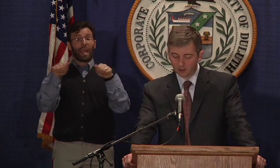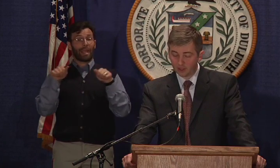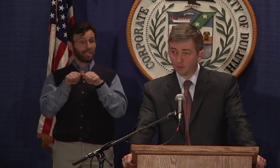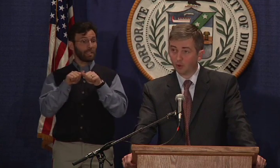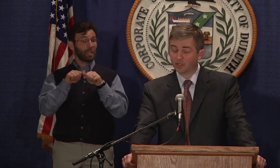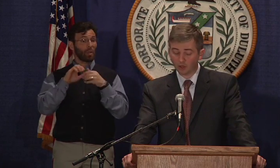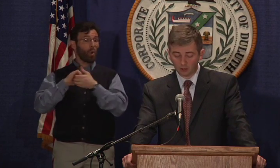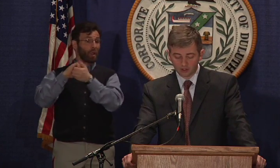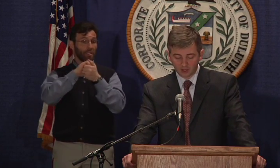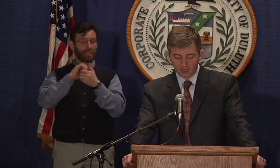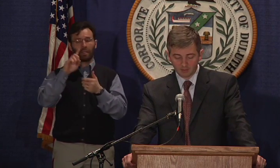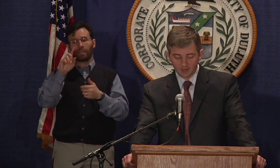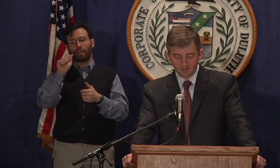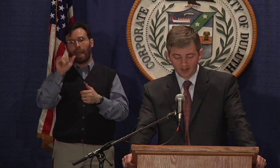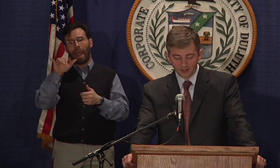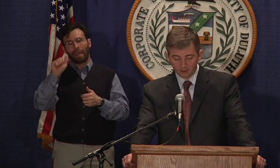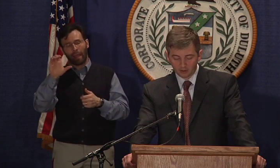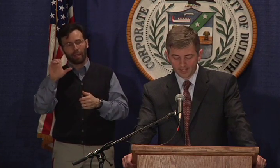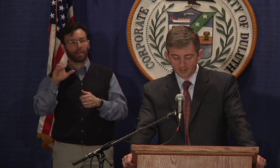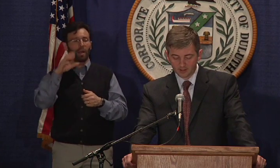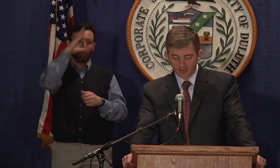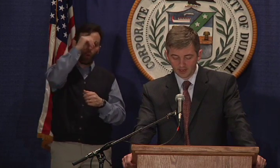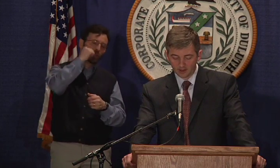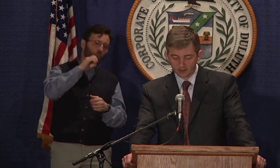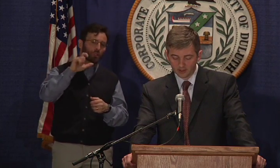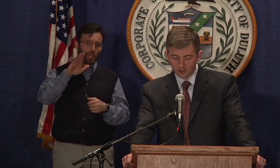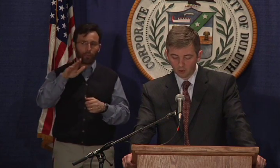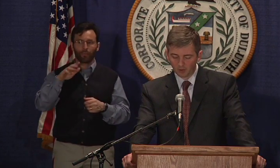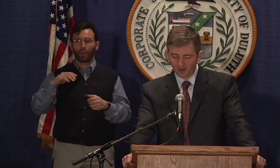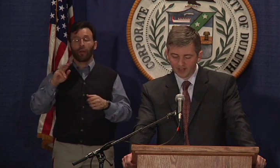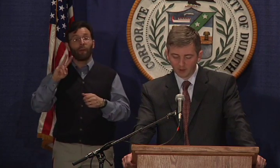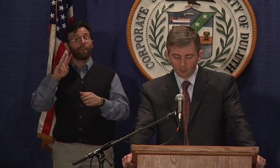DIAC, including the Boys and Girls Club, Valley Youth Center,